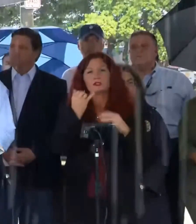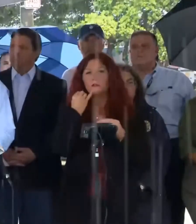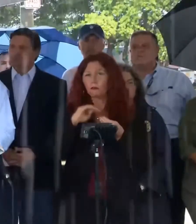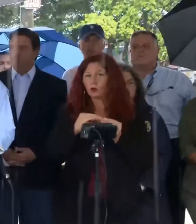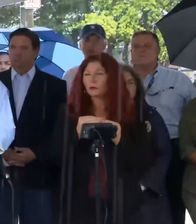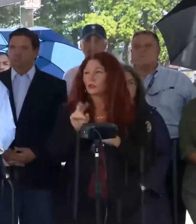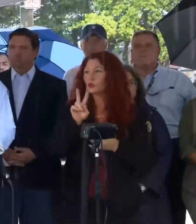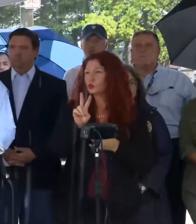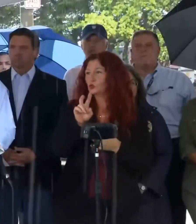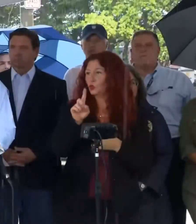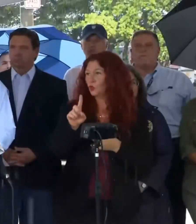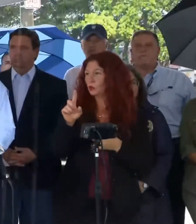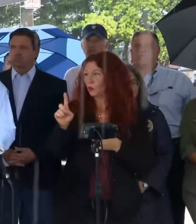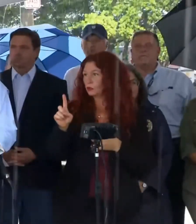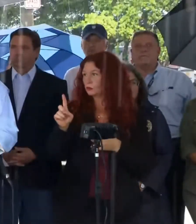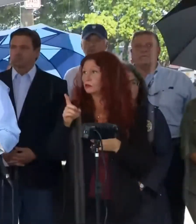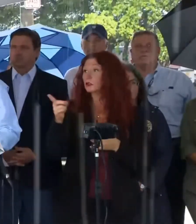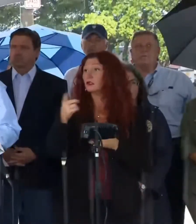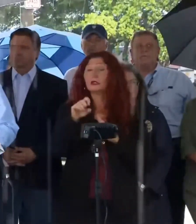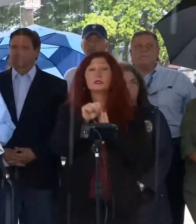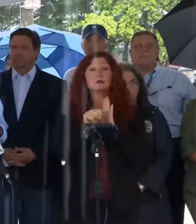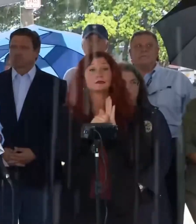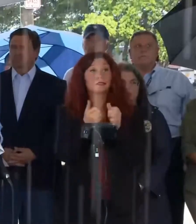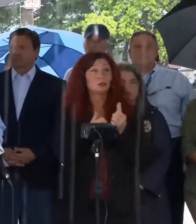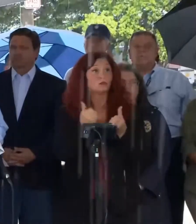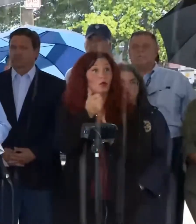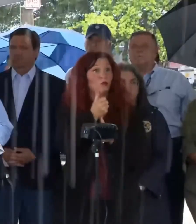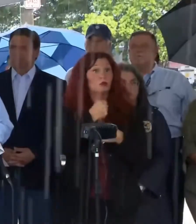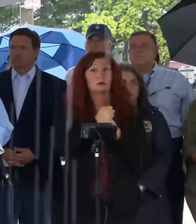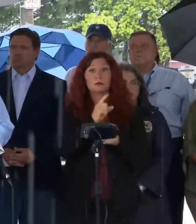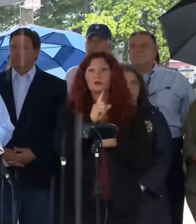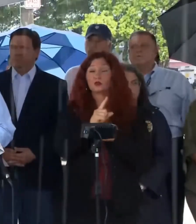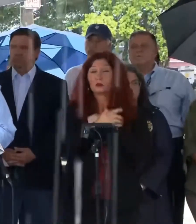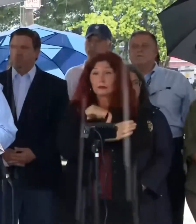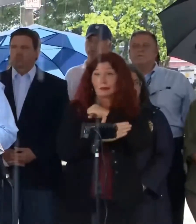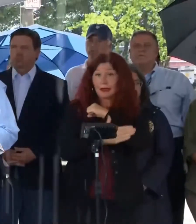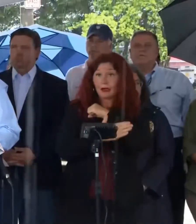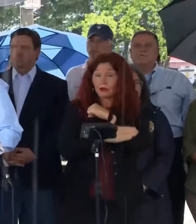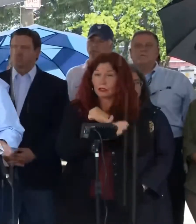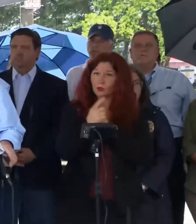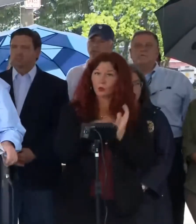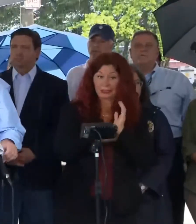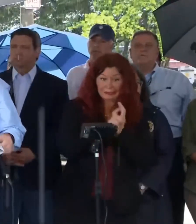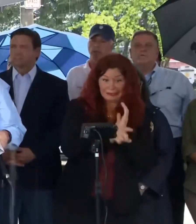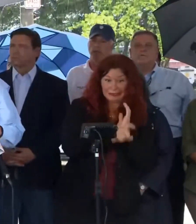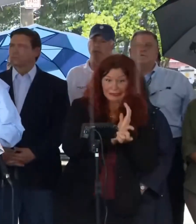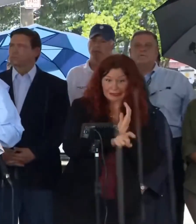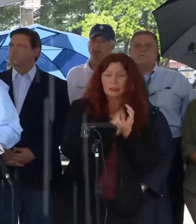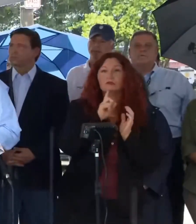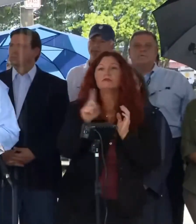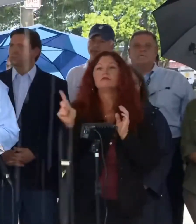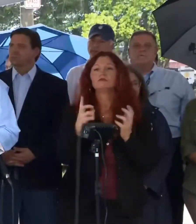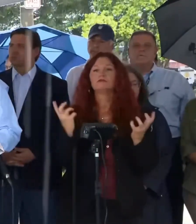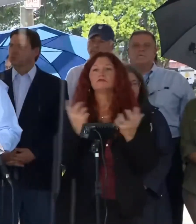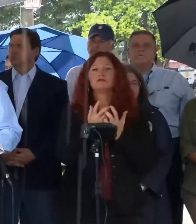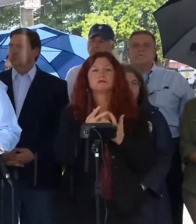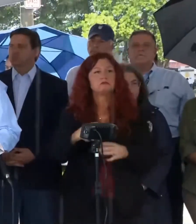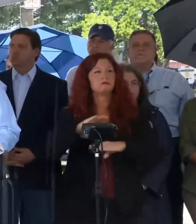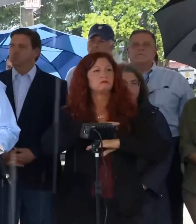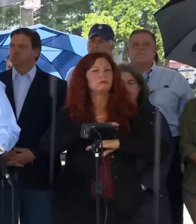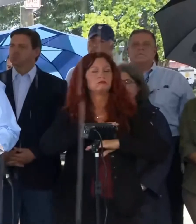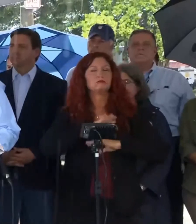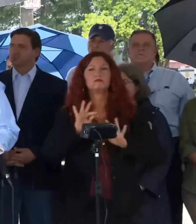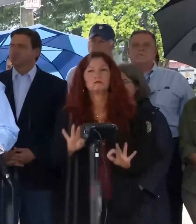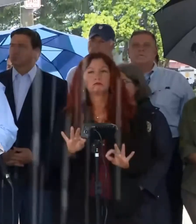state's priority right now is to ensure the county's needs are being met. FDN personnel will continue to remain on the ground